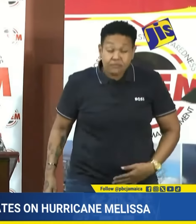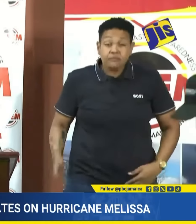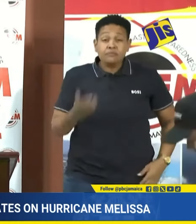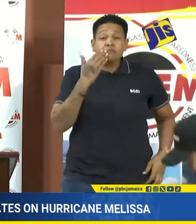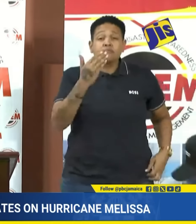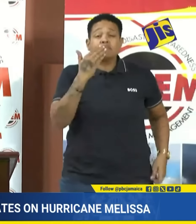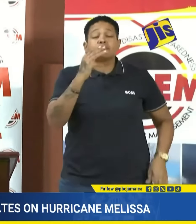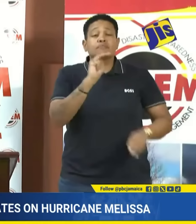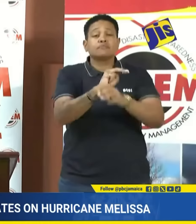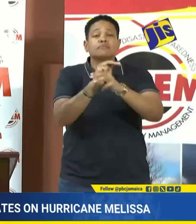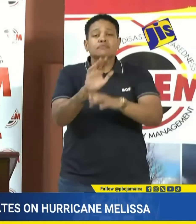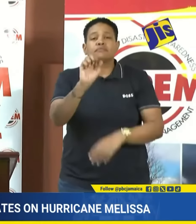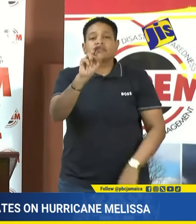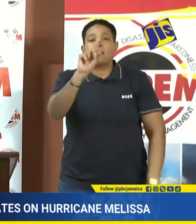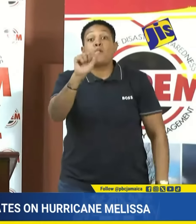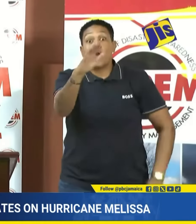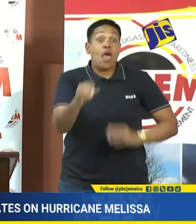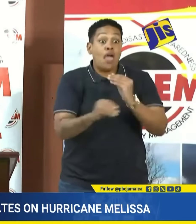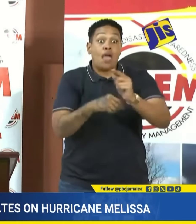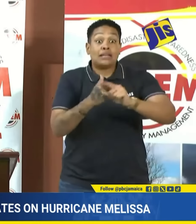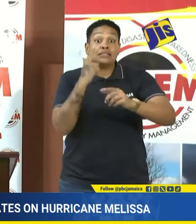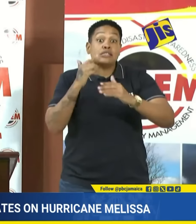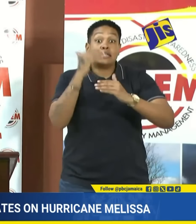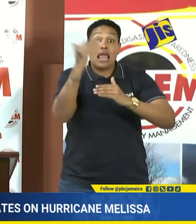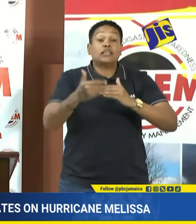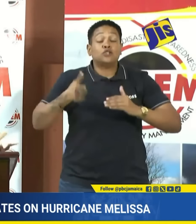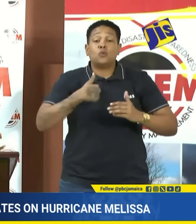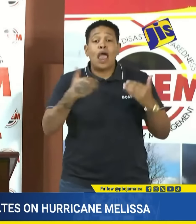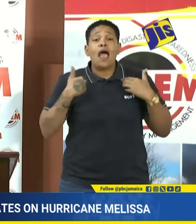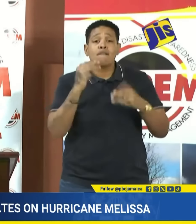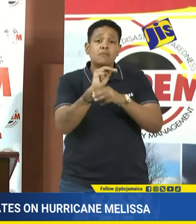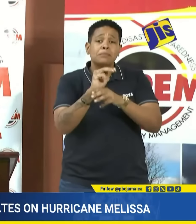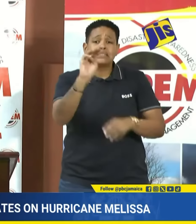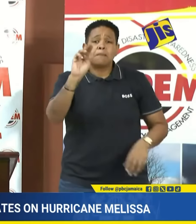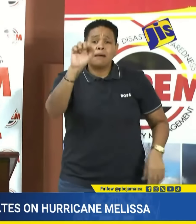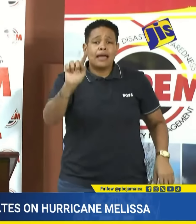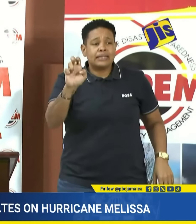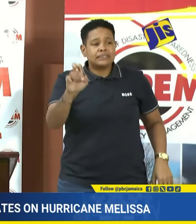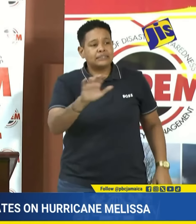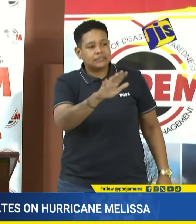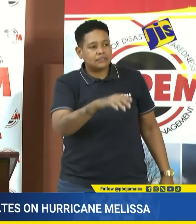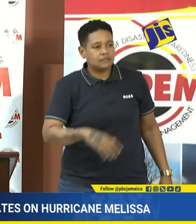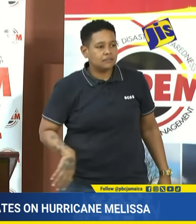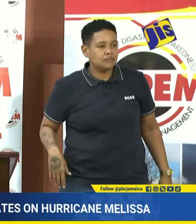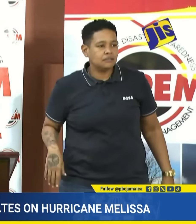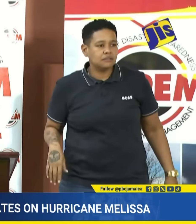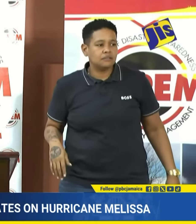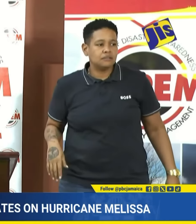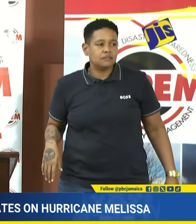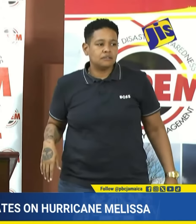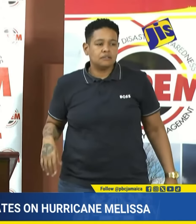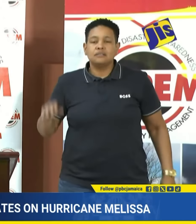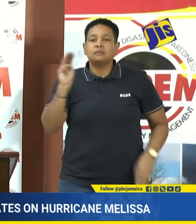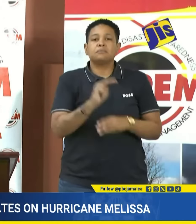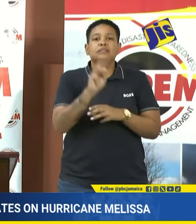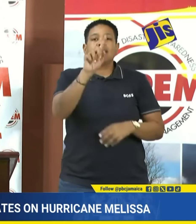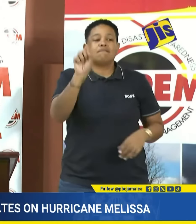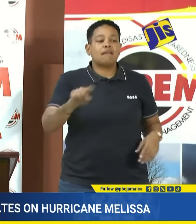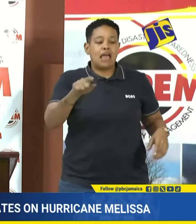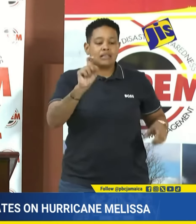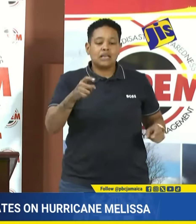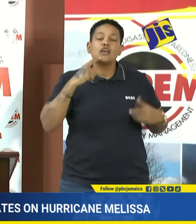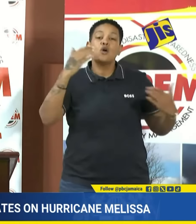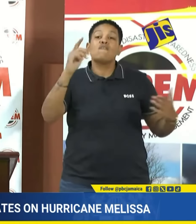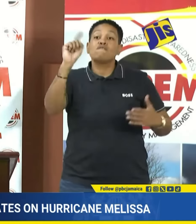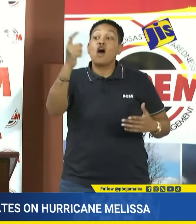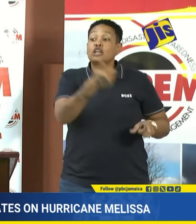Thank you so much, Minister Samuda. And next up, we have Minister Mackenzie. But I think Minister Vaz is asking